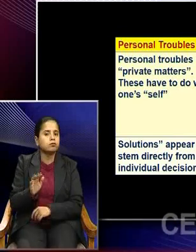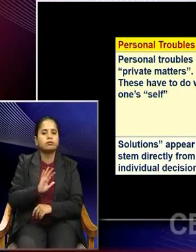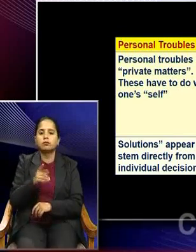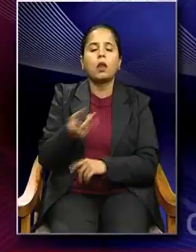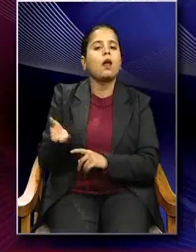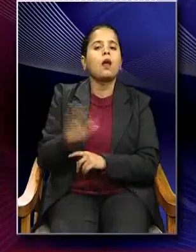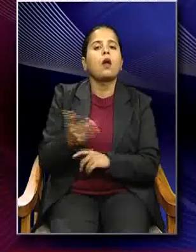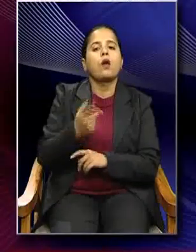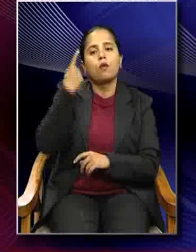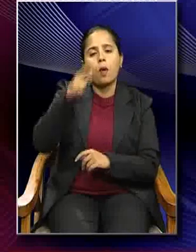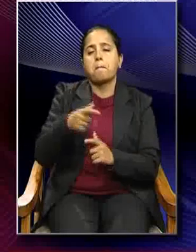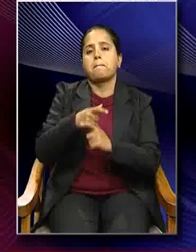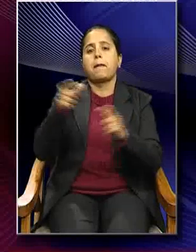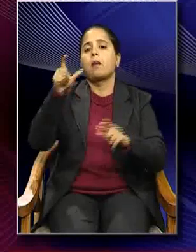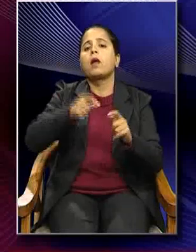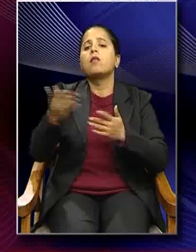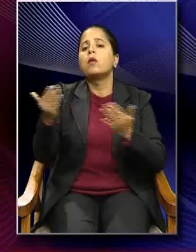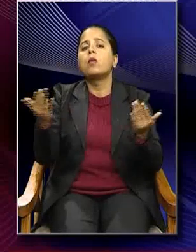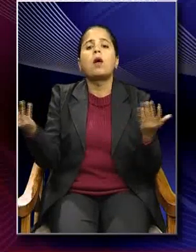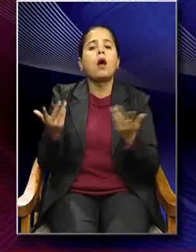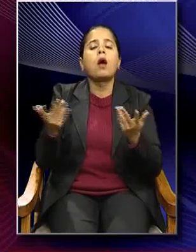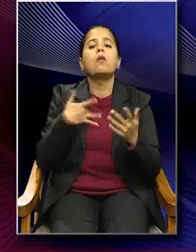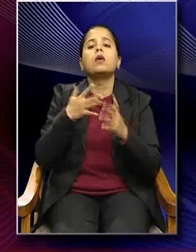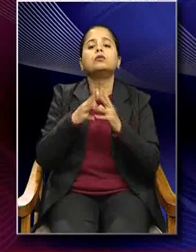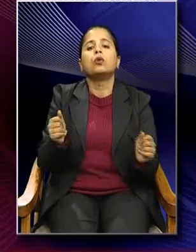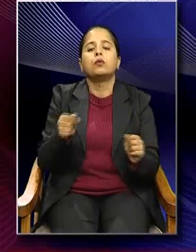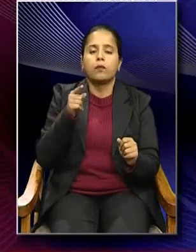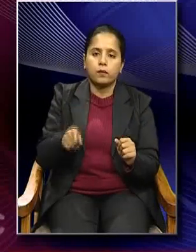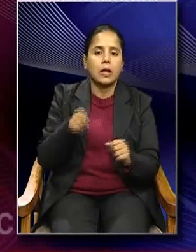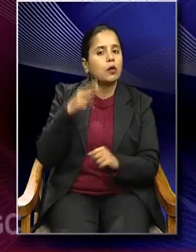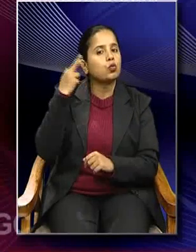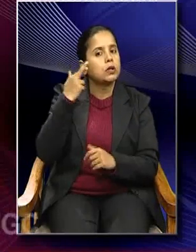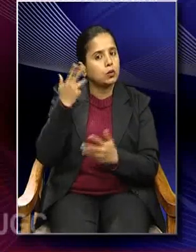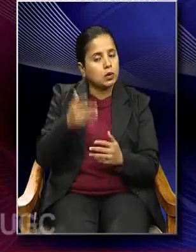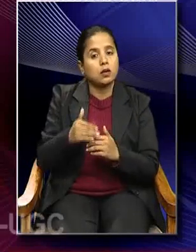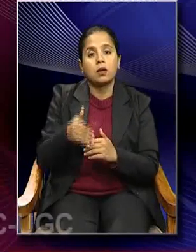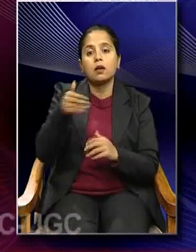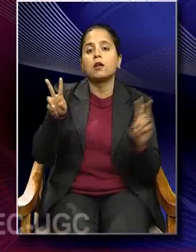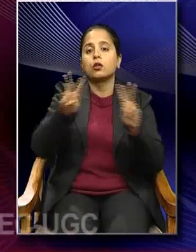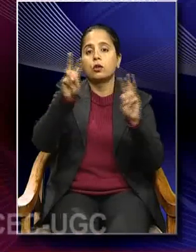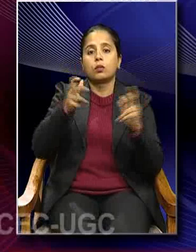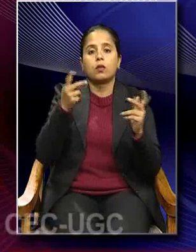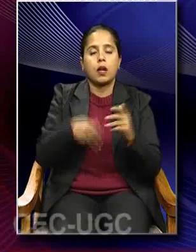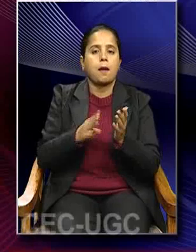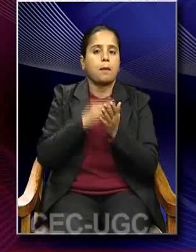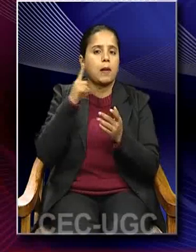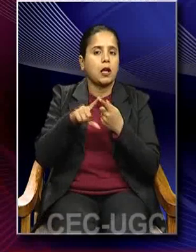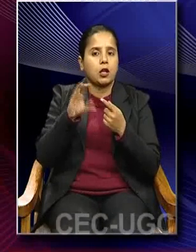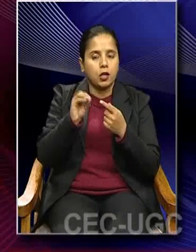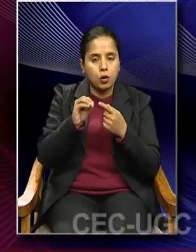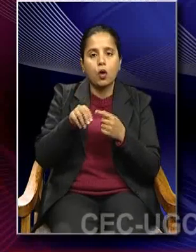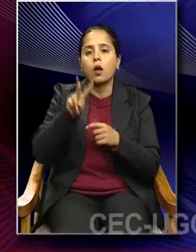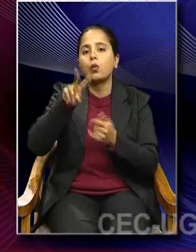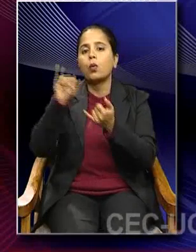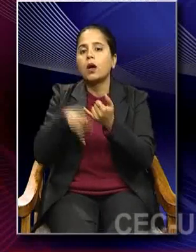come from the larger structure. And that is why the next theme is milieu versus